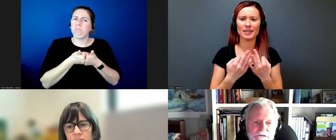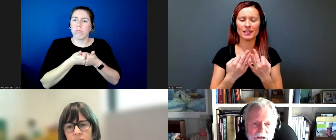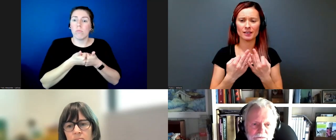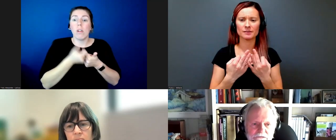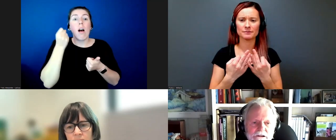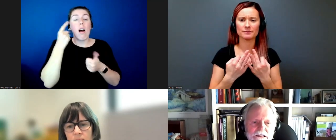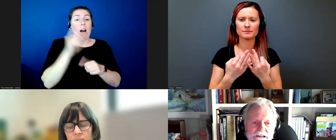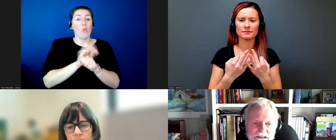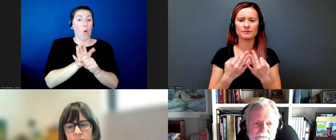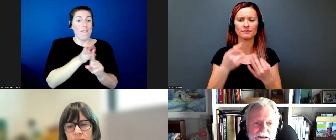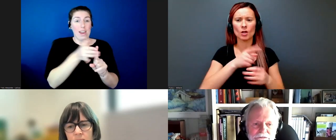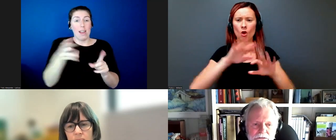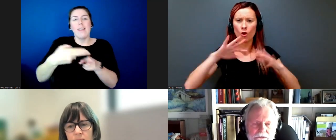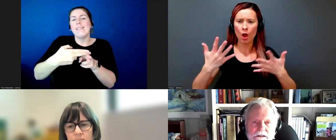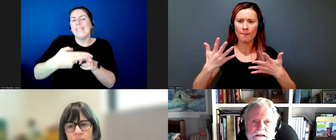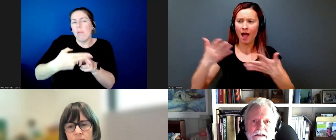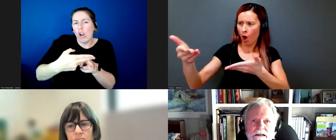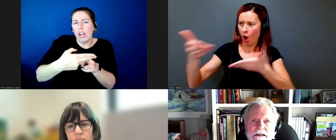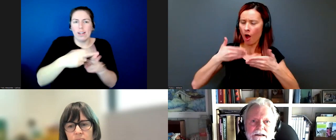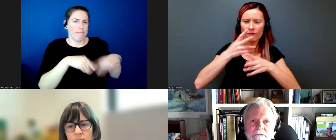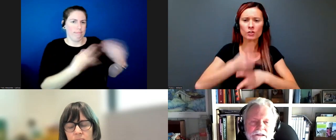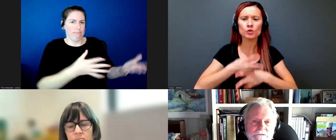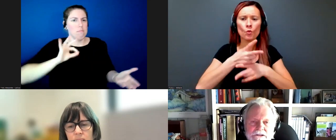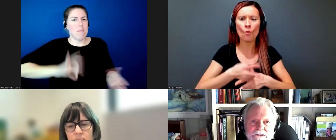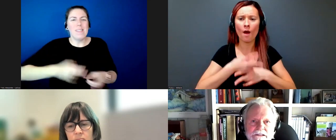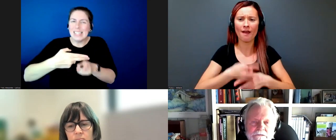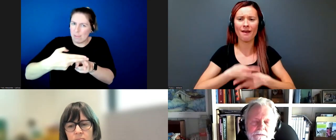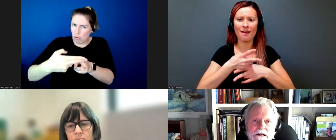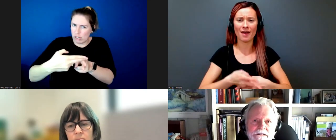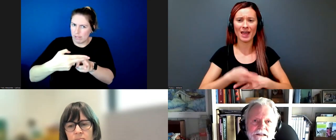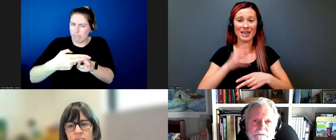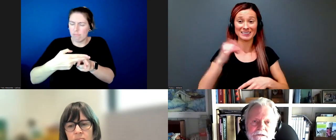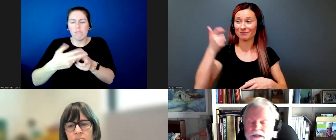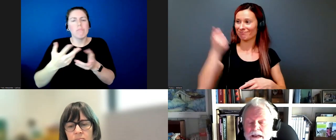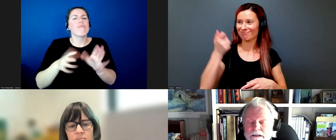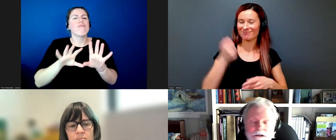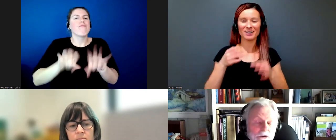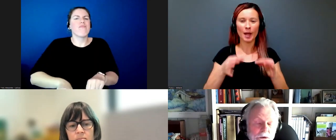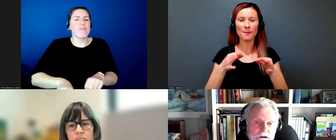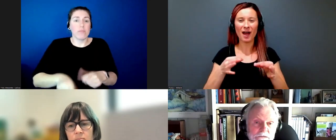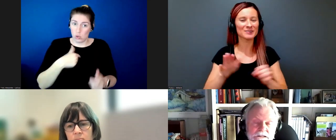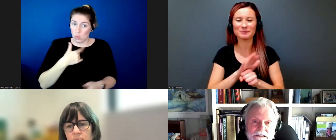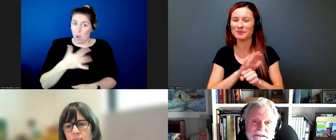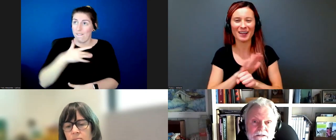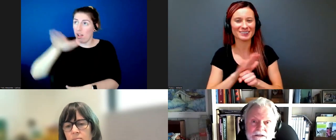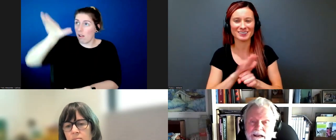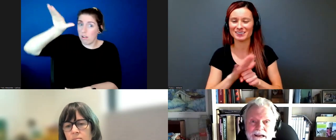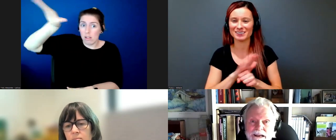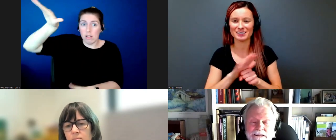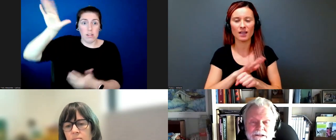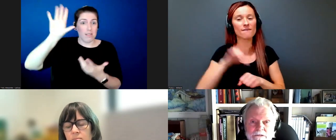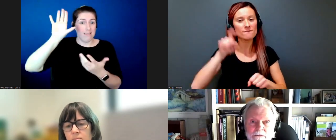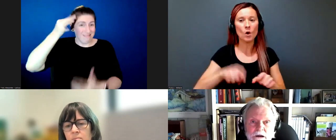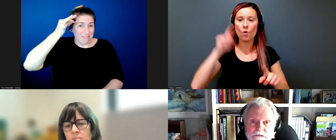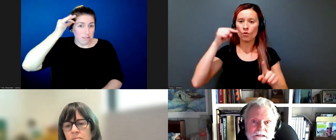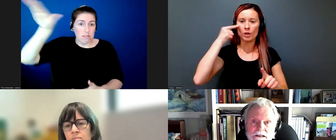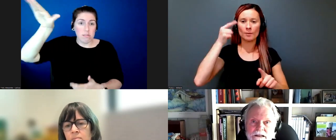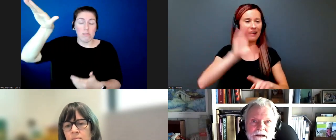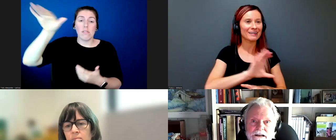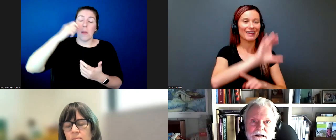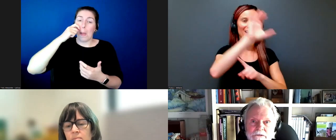short-term, temporary benefits. I think we just need to remind the government of Canada and all parliamentarians and the general